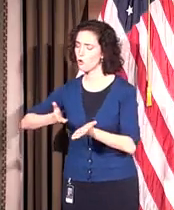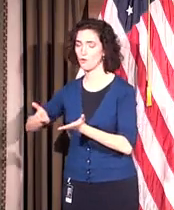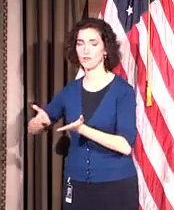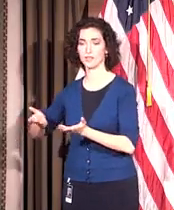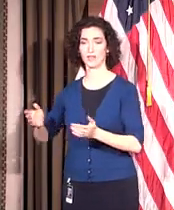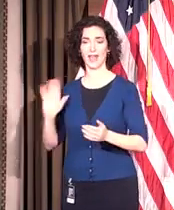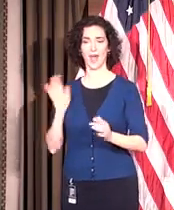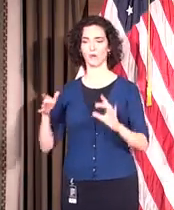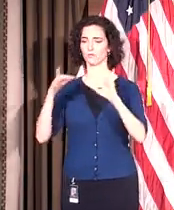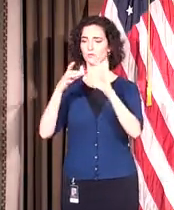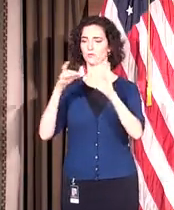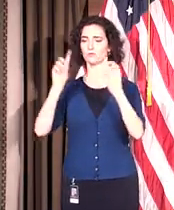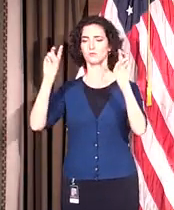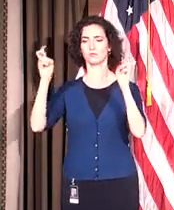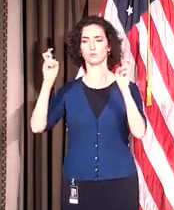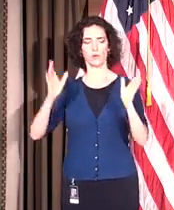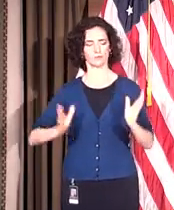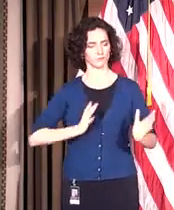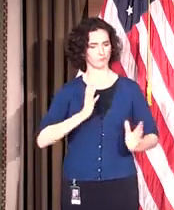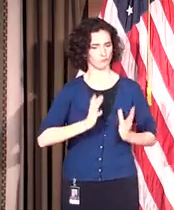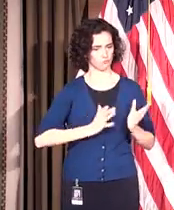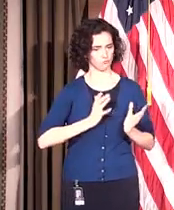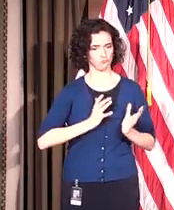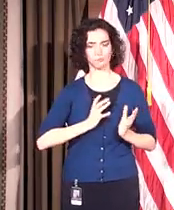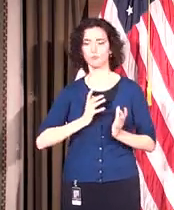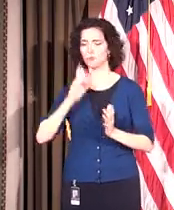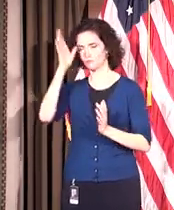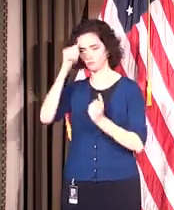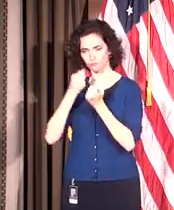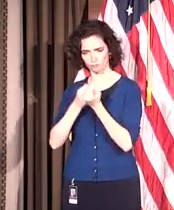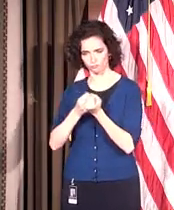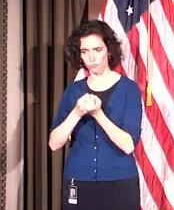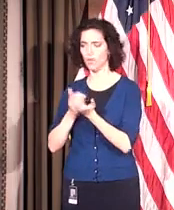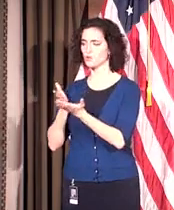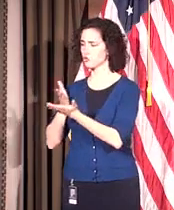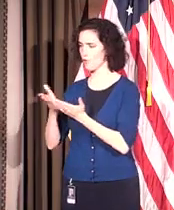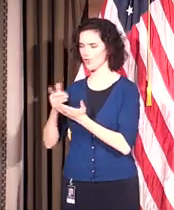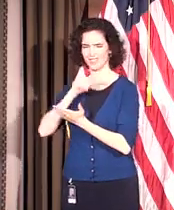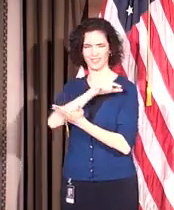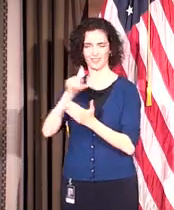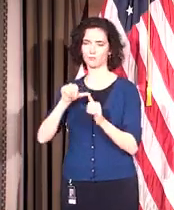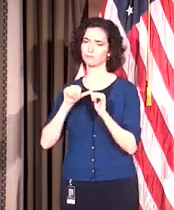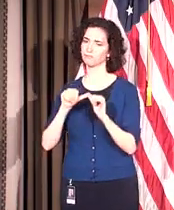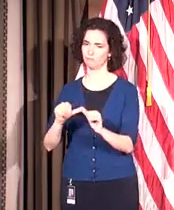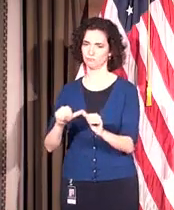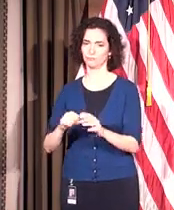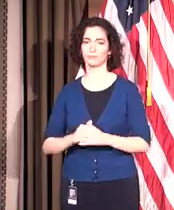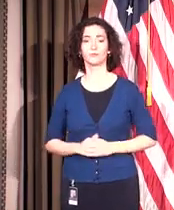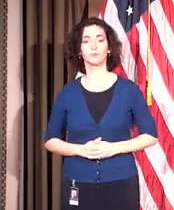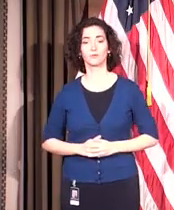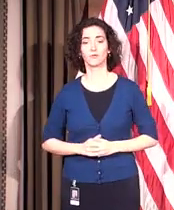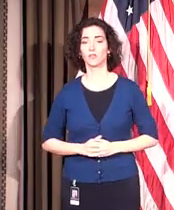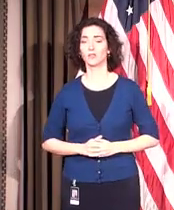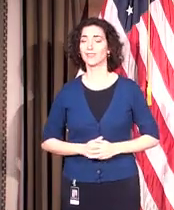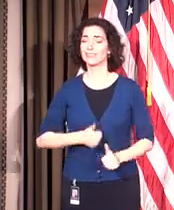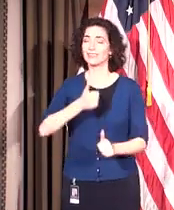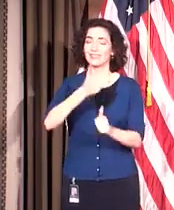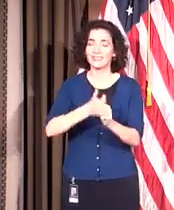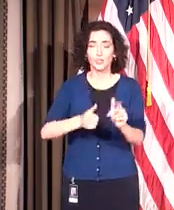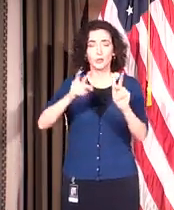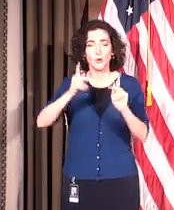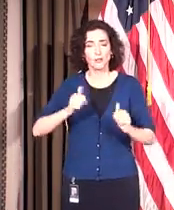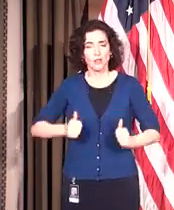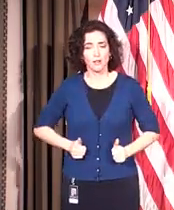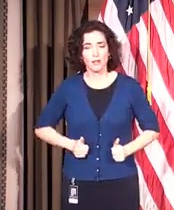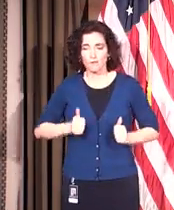motto of courtesy, loyalty, and service. The safety and security of every citizen